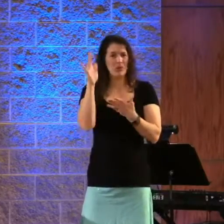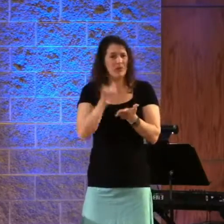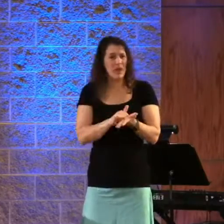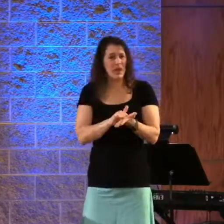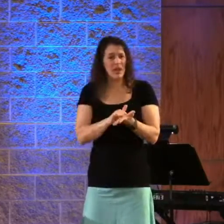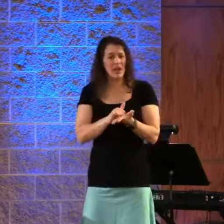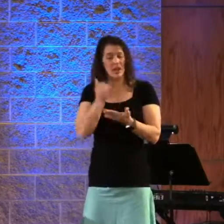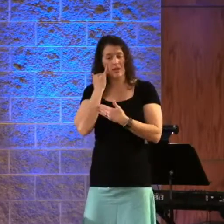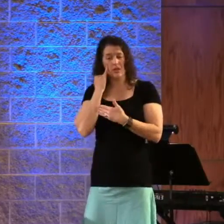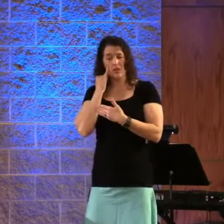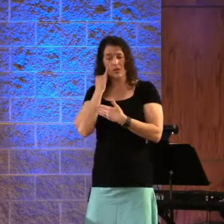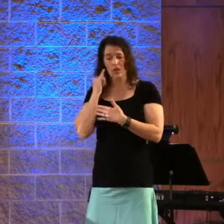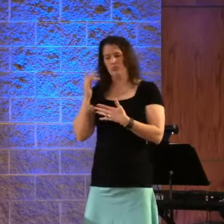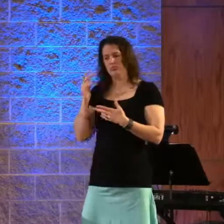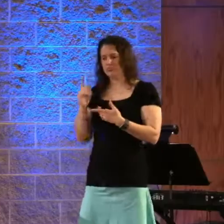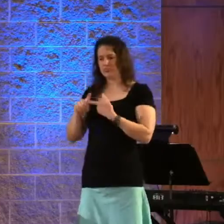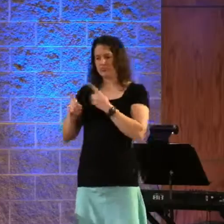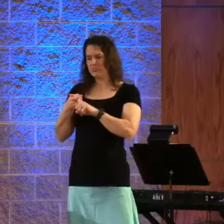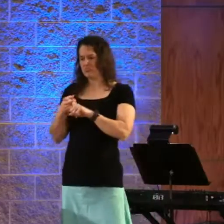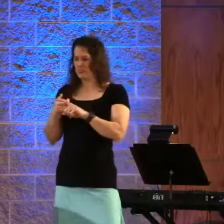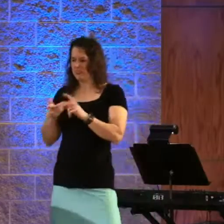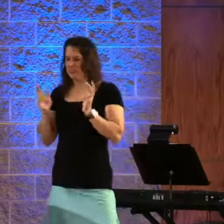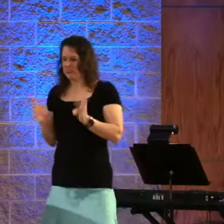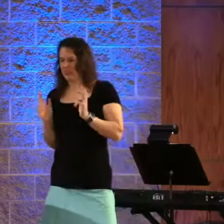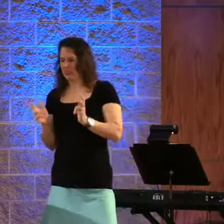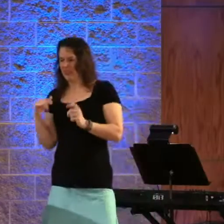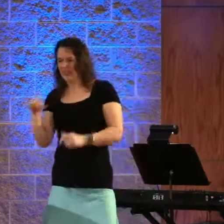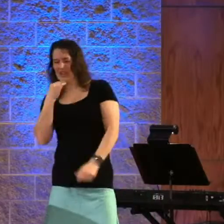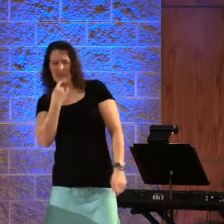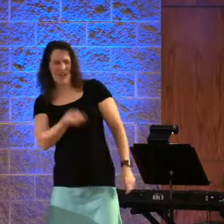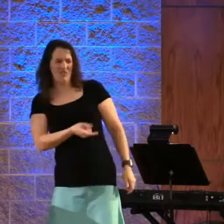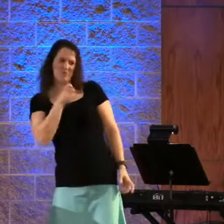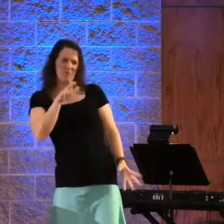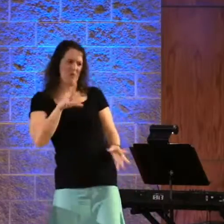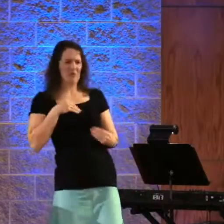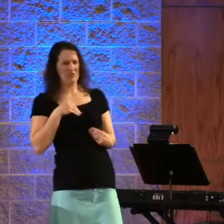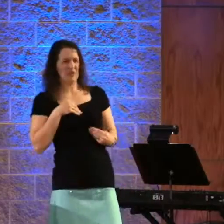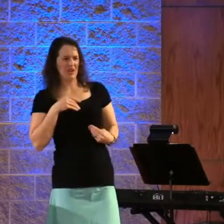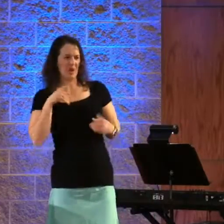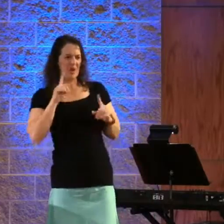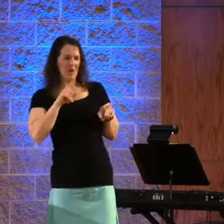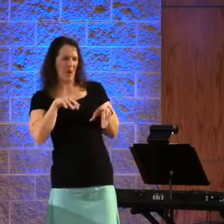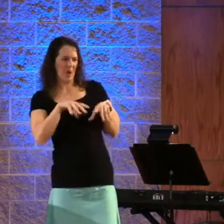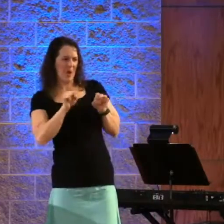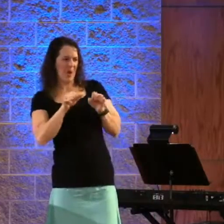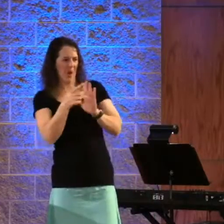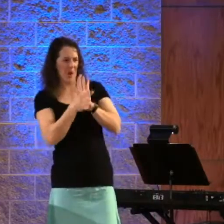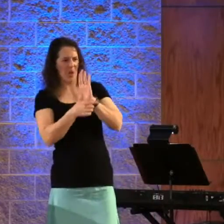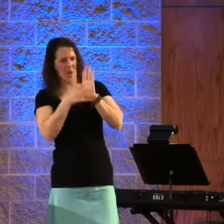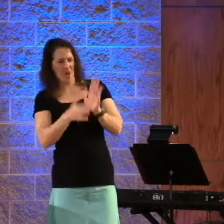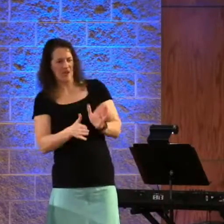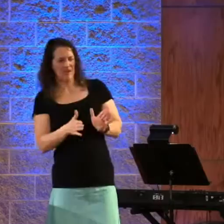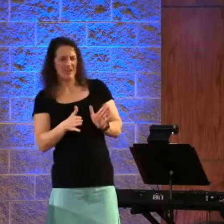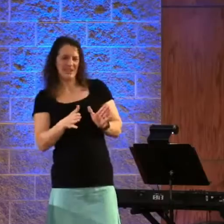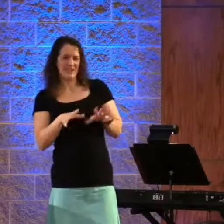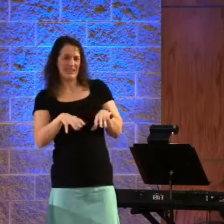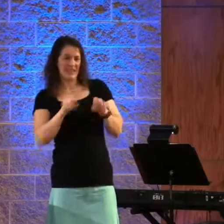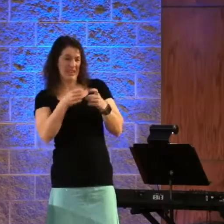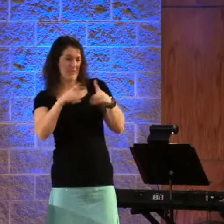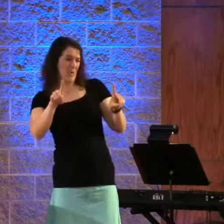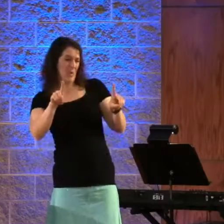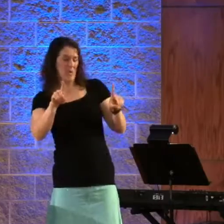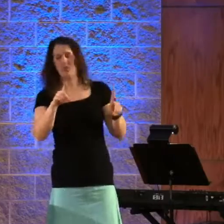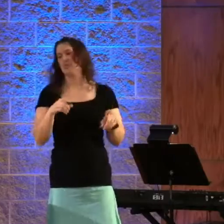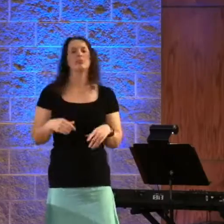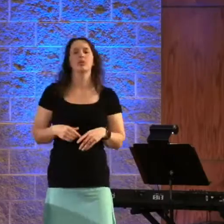buddies about your marital woes, they say, well, you don't got to put up with that. Just go get yourself a lawyer and get yourself a nice divorce. Or some of